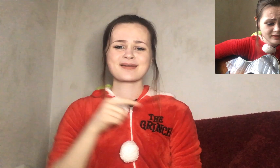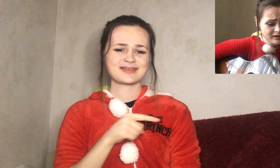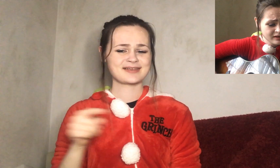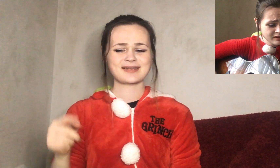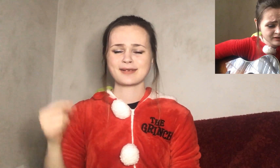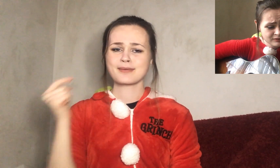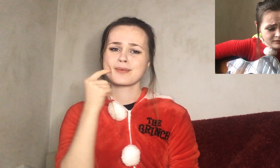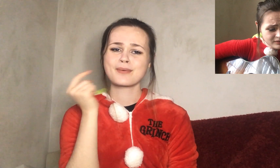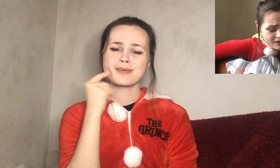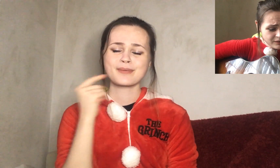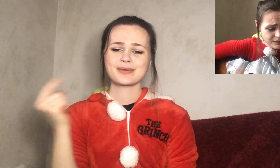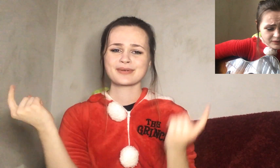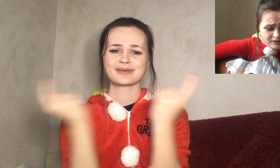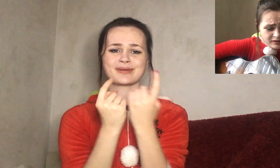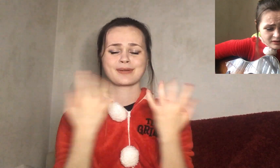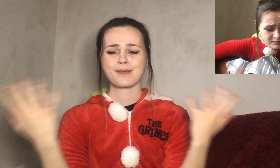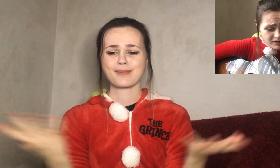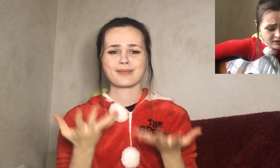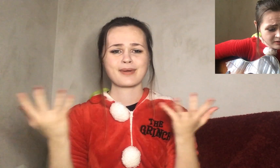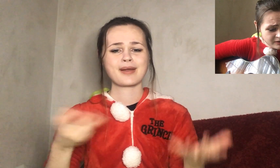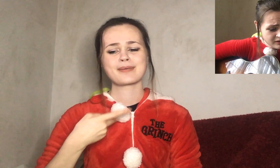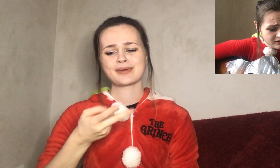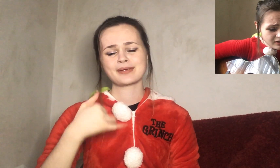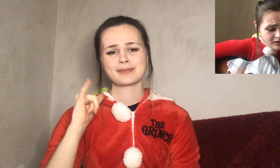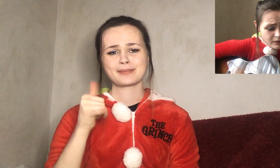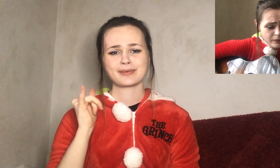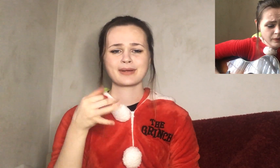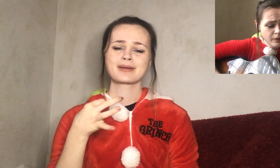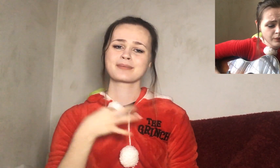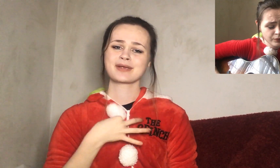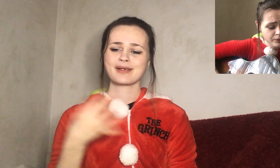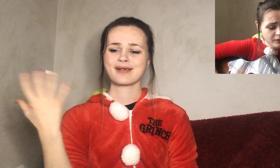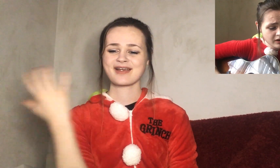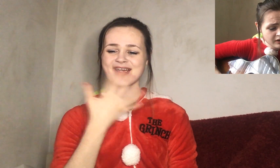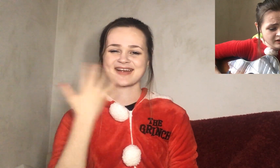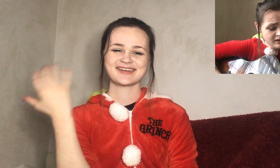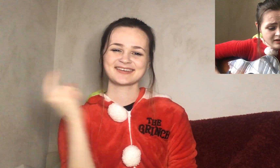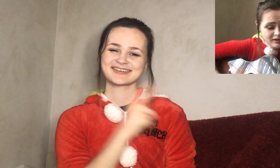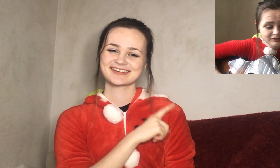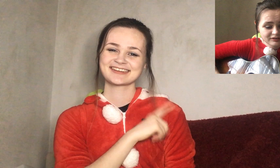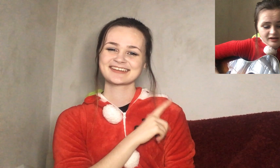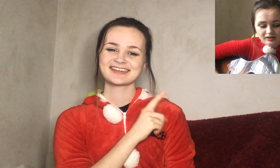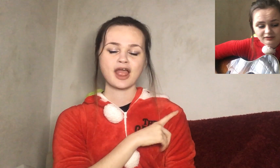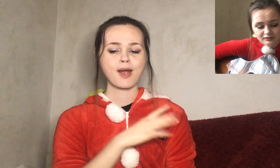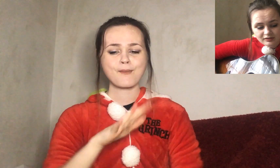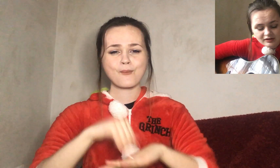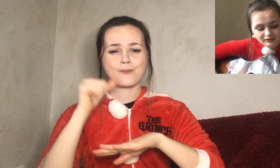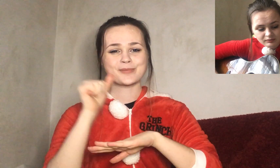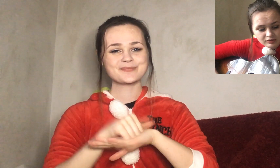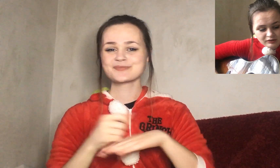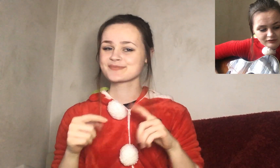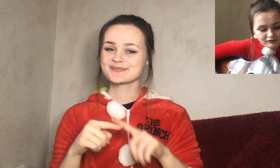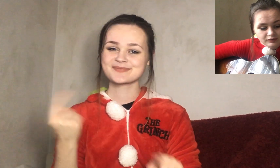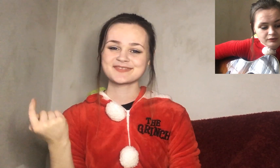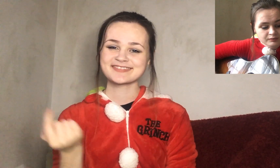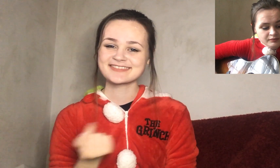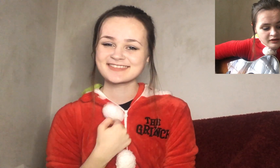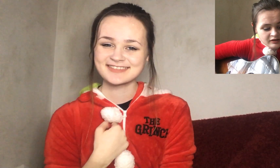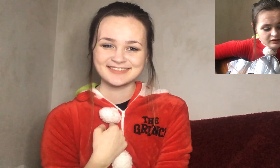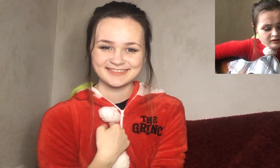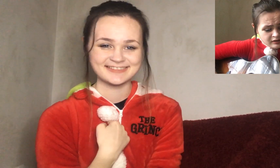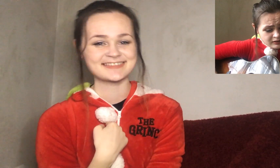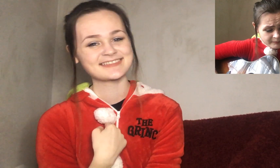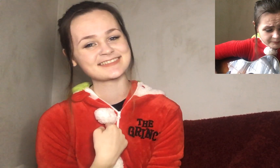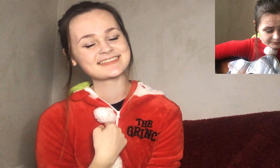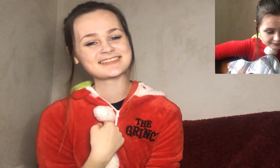simple things wherever we may be. Oh, why? 'Cause that's Christmas to me.